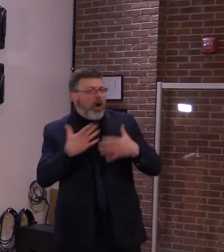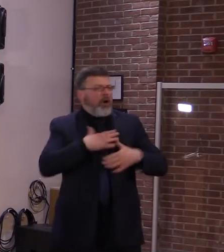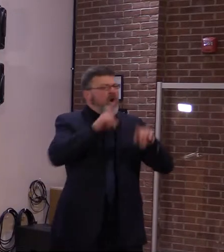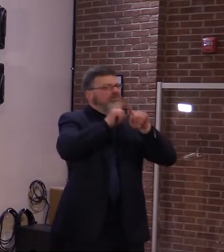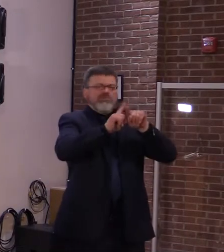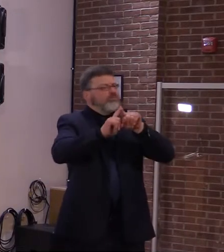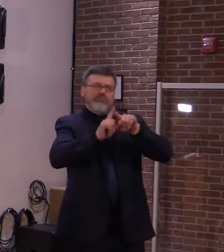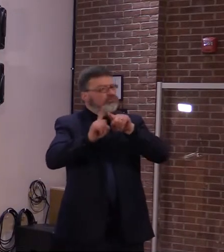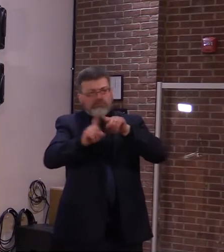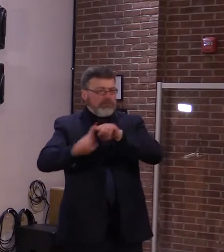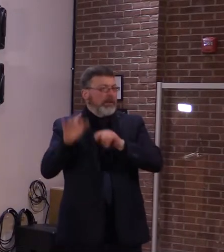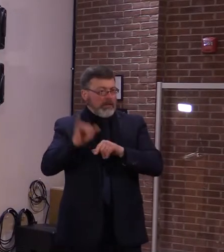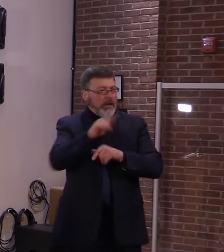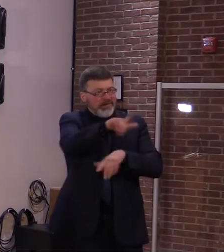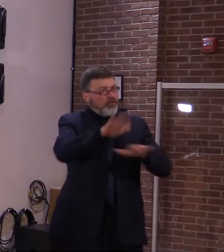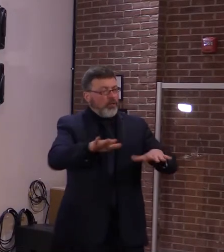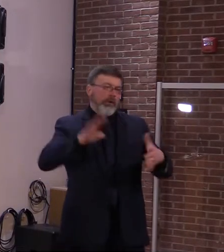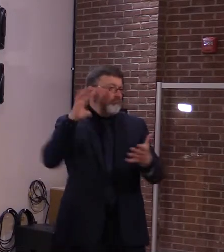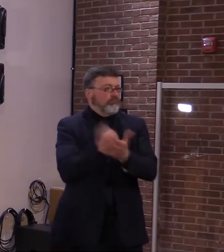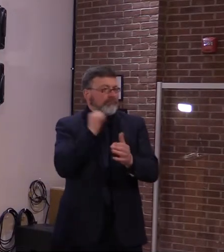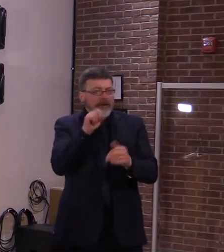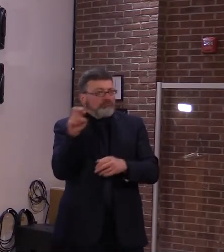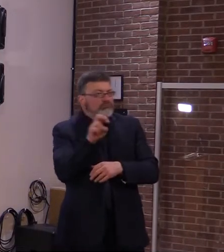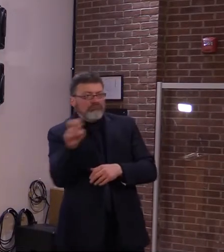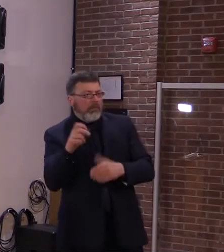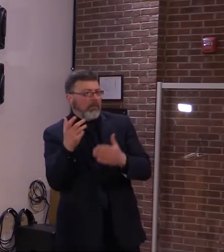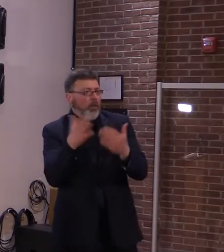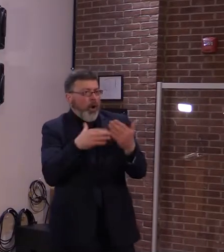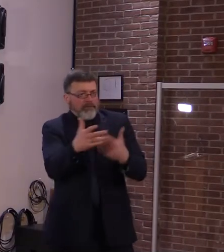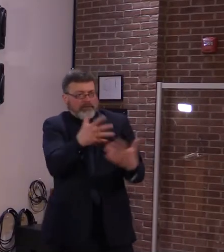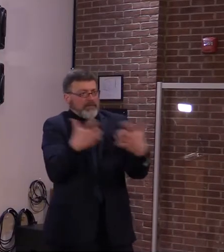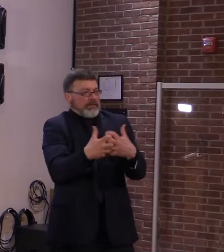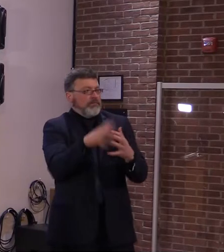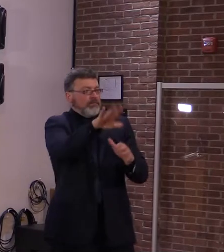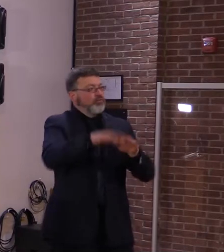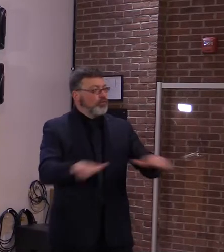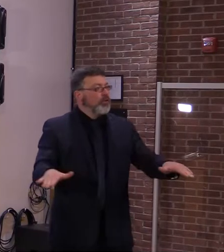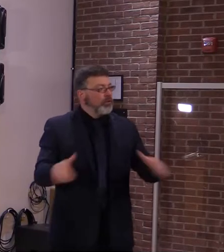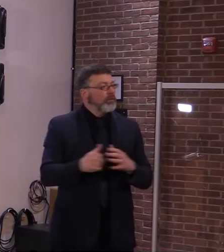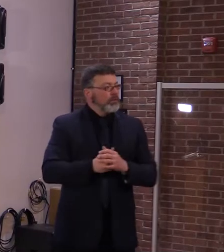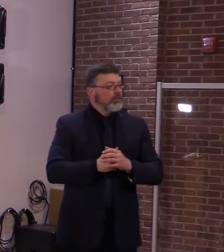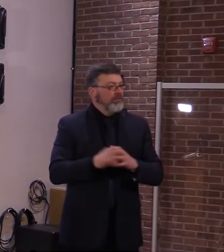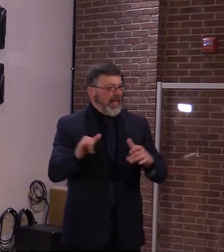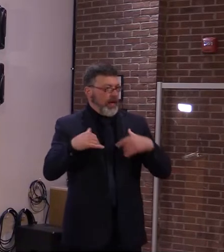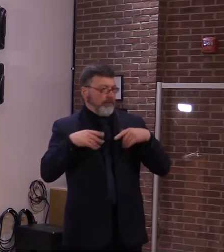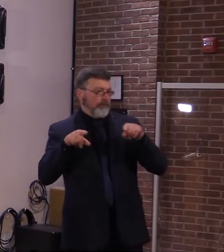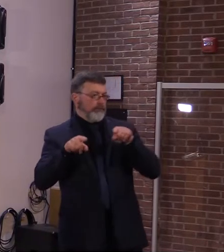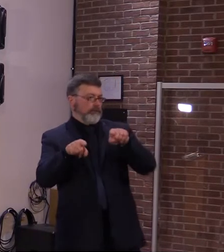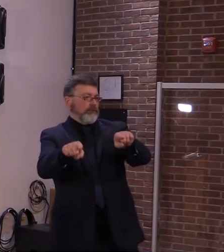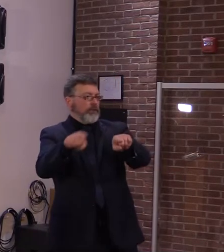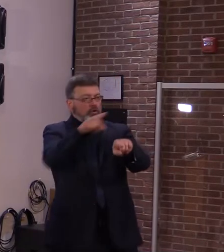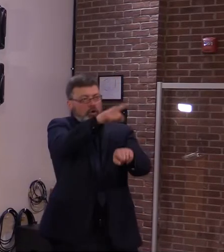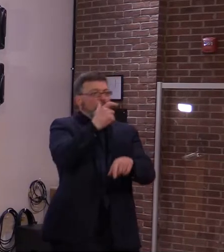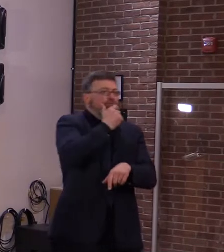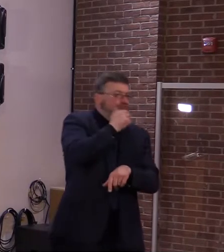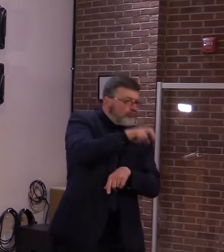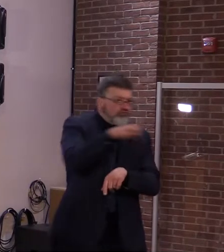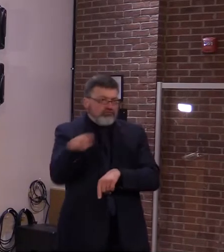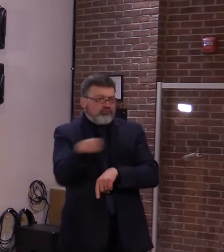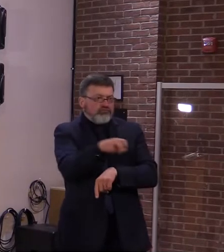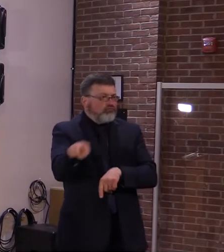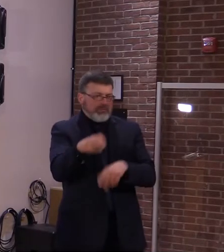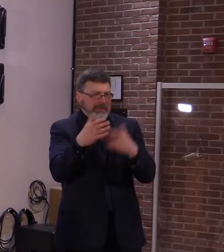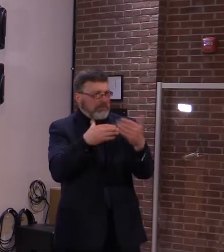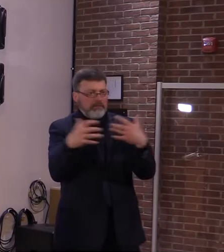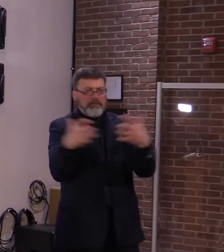outside, reconnect with their communities and schools and so forth. So that's sort of the overarching construct. Right now, you